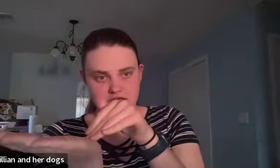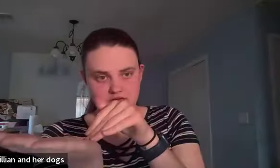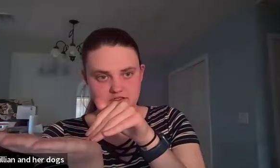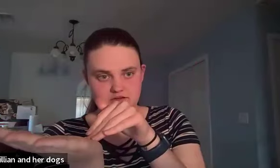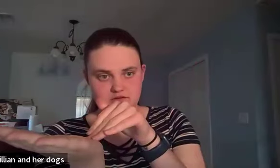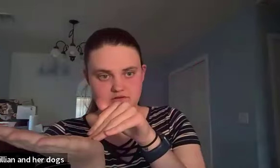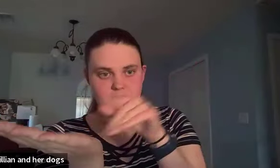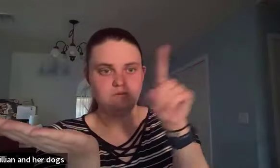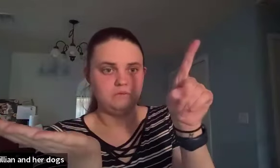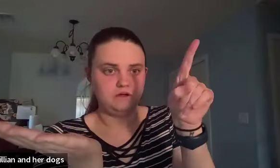100,000,